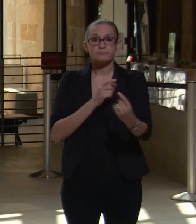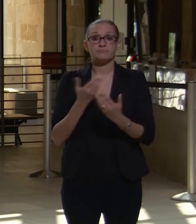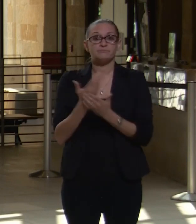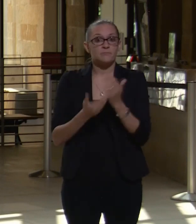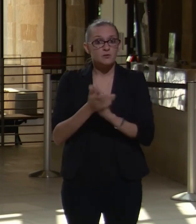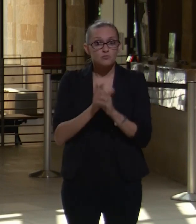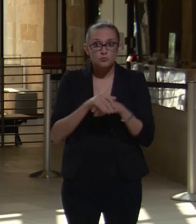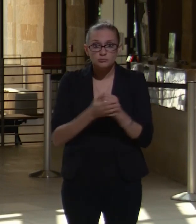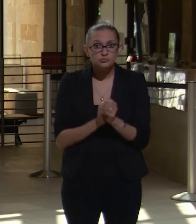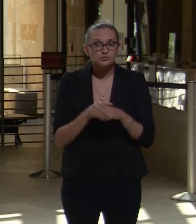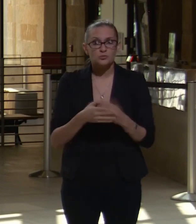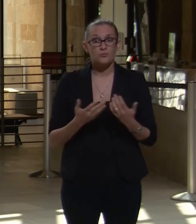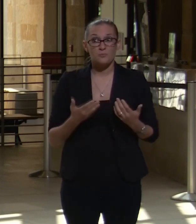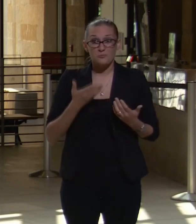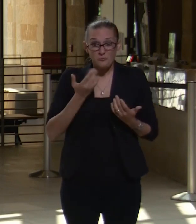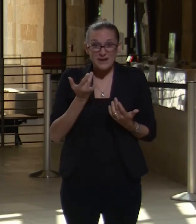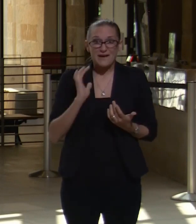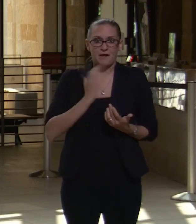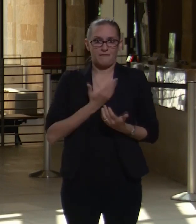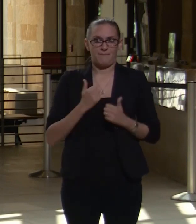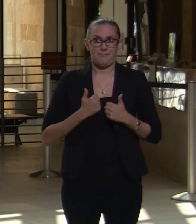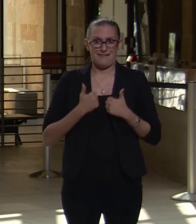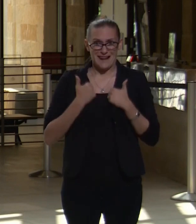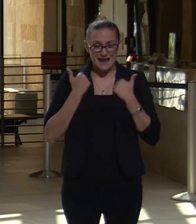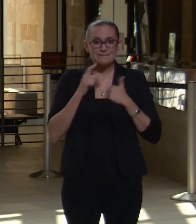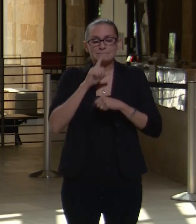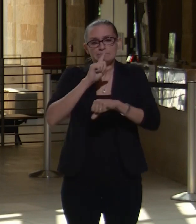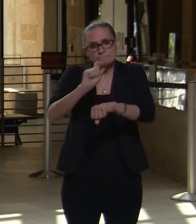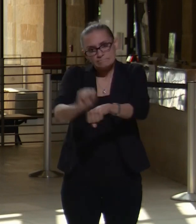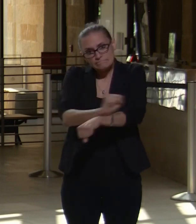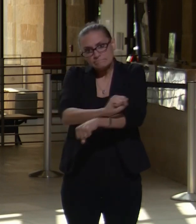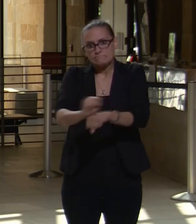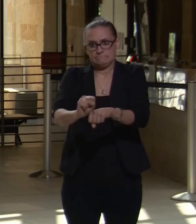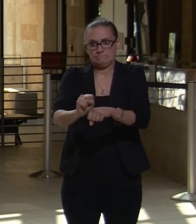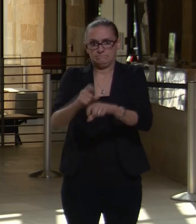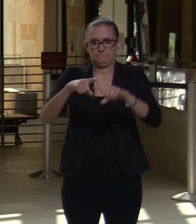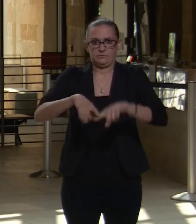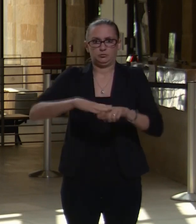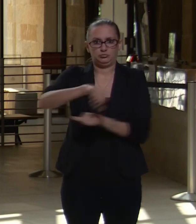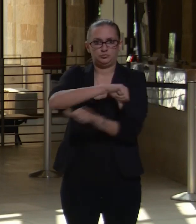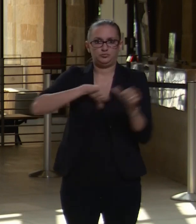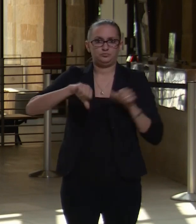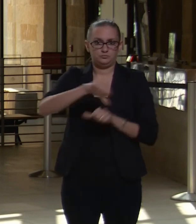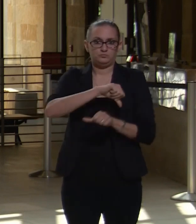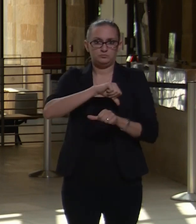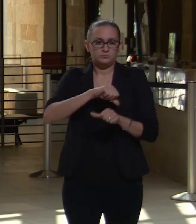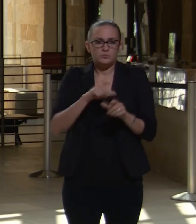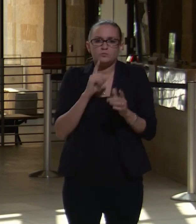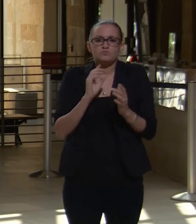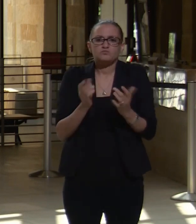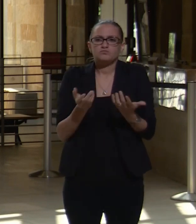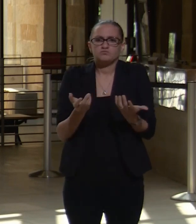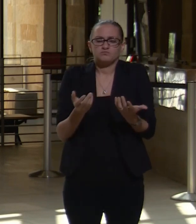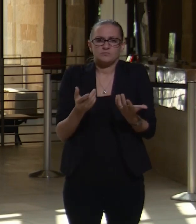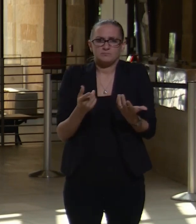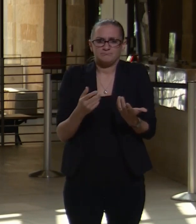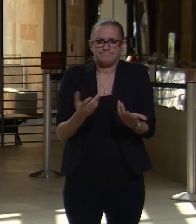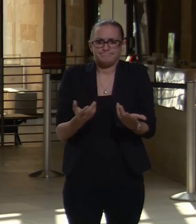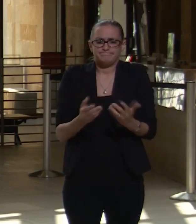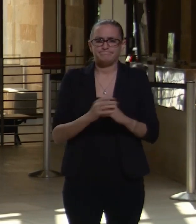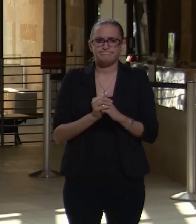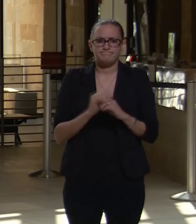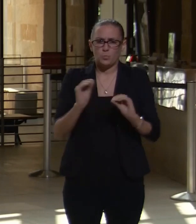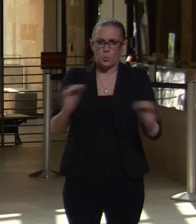hand washing, because our lives are literally in each other's hands. There's no doubt that there